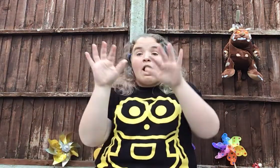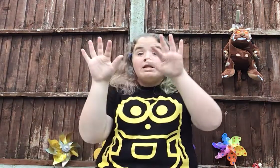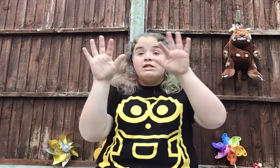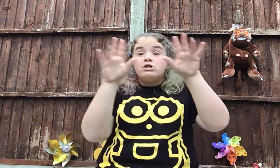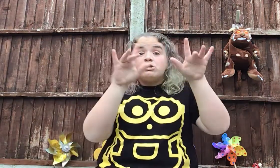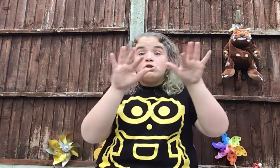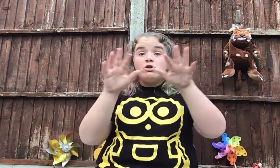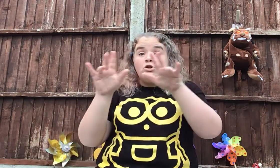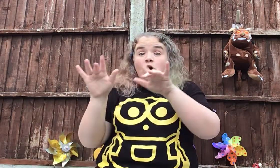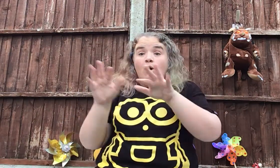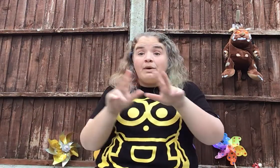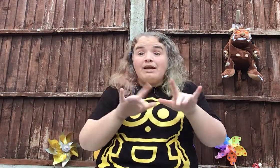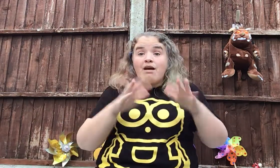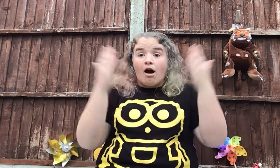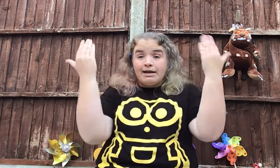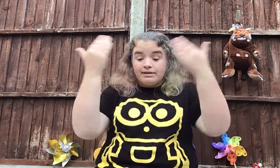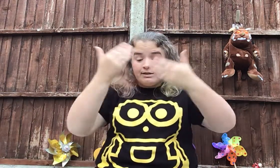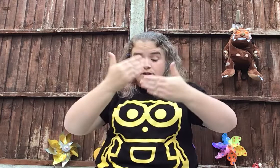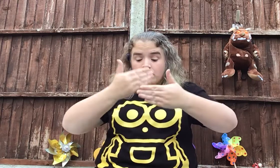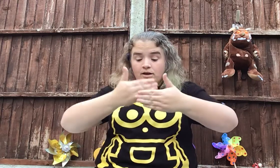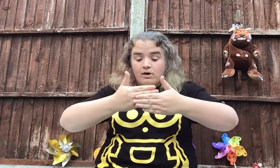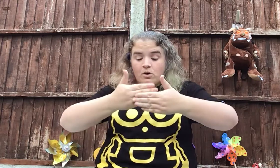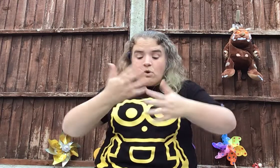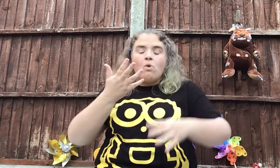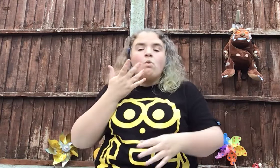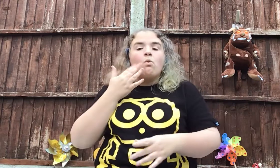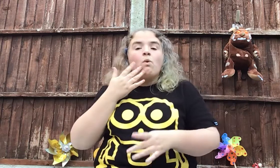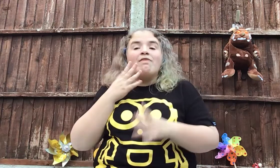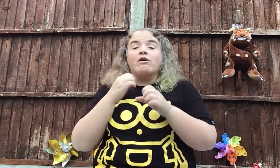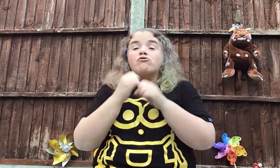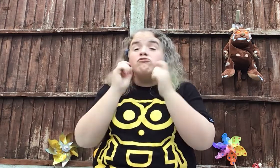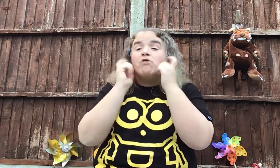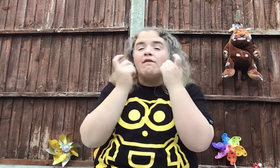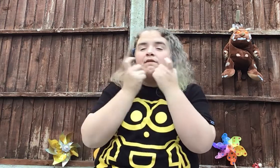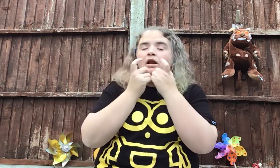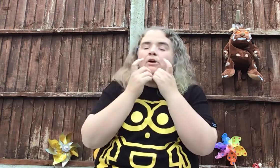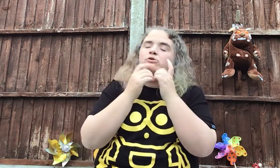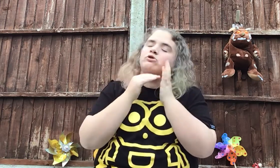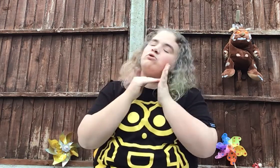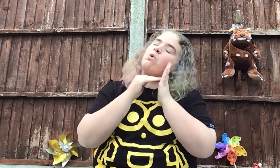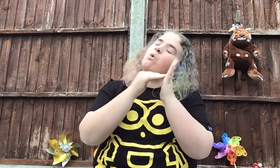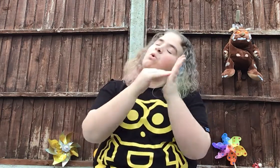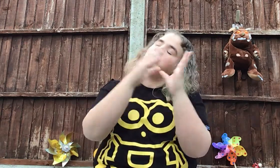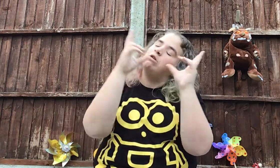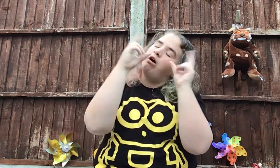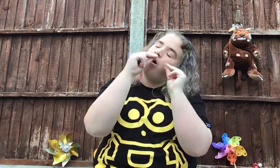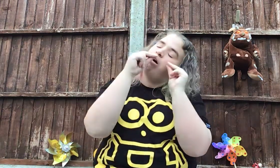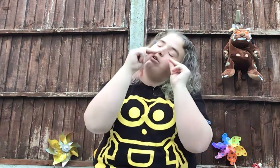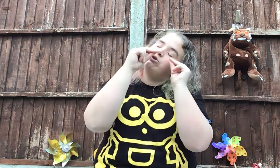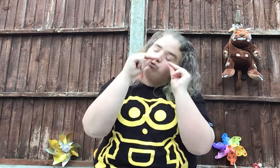One snowy night, when the Gruffalo snored,